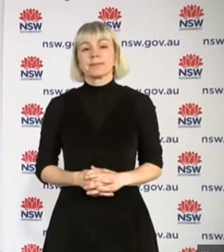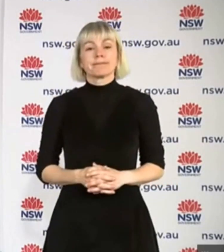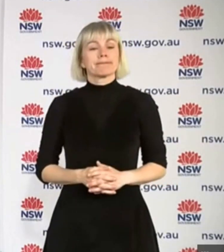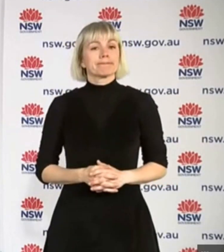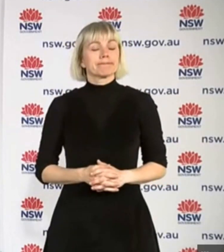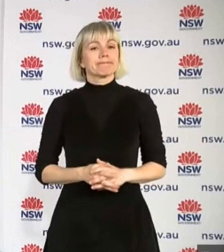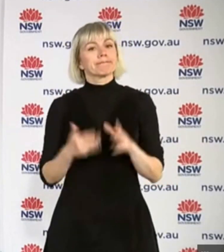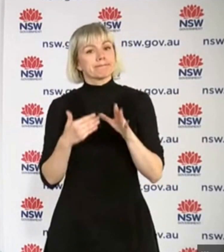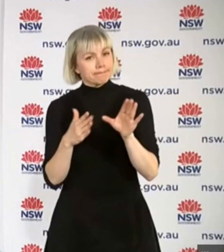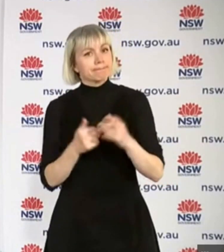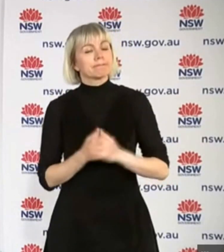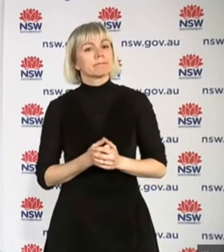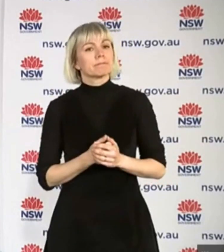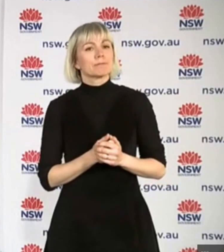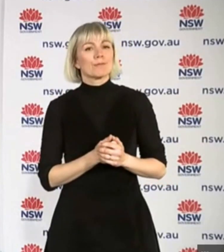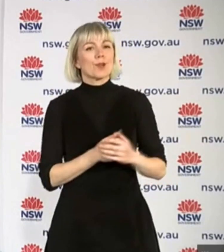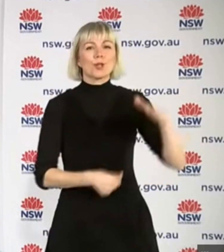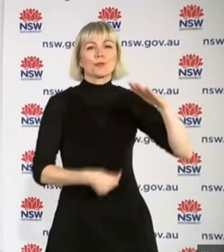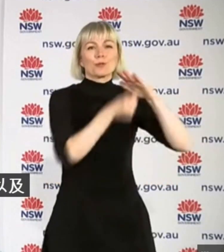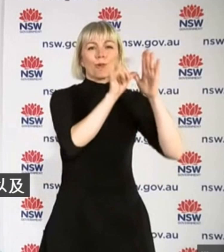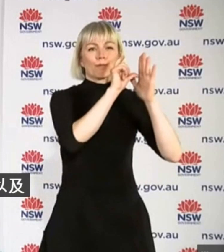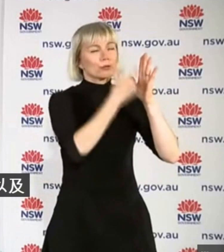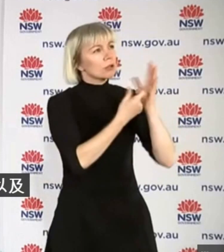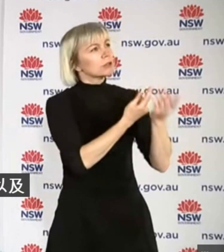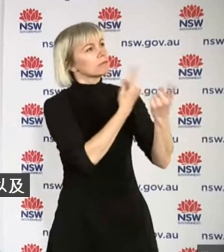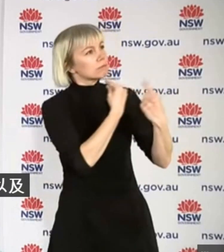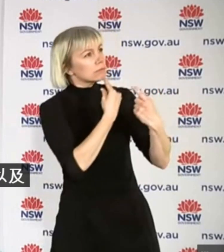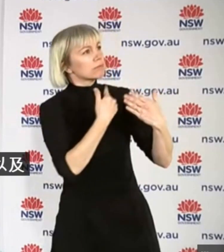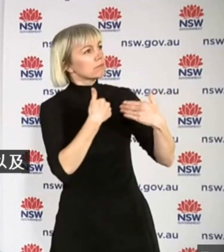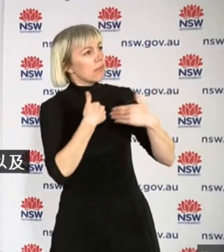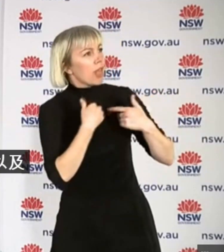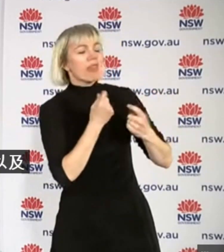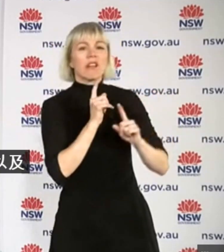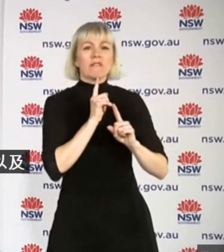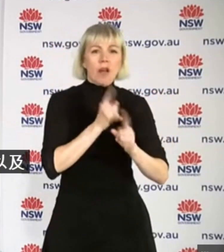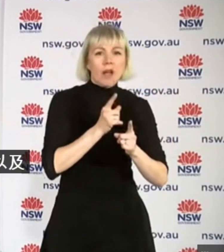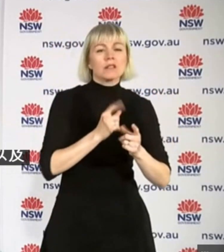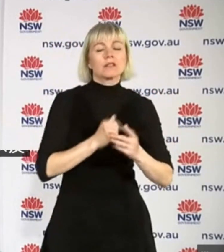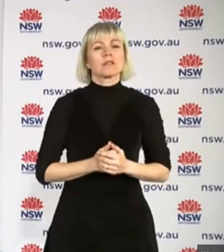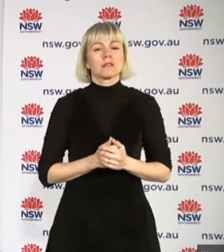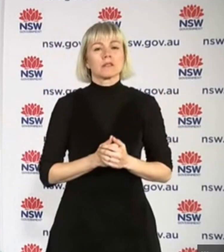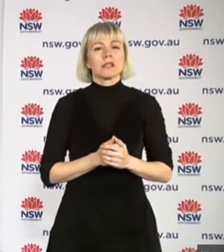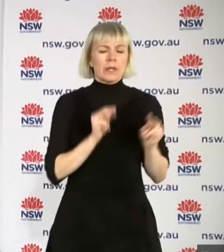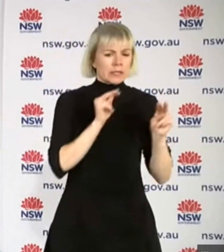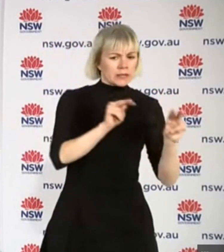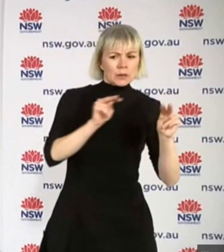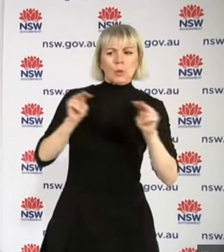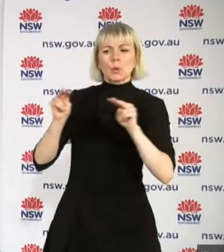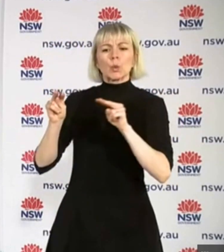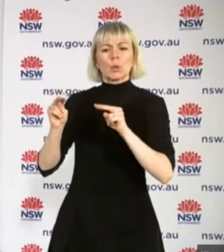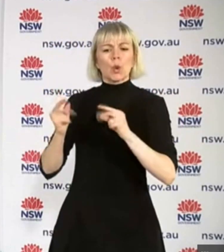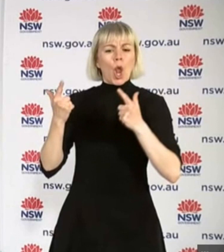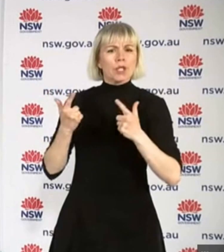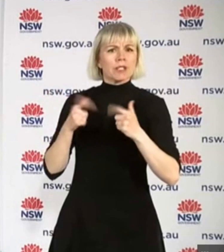from the best health experts, as well as the challenges people are going through, as well as a number of other things to